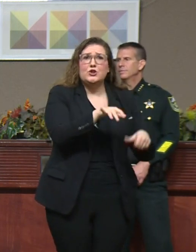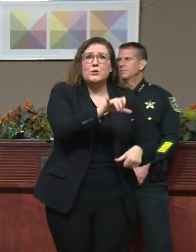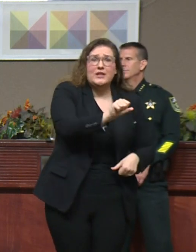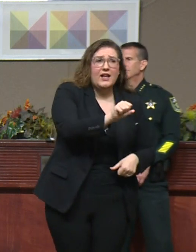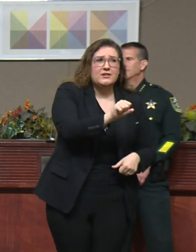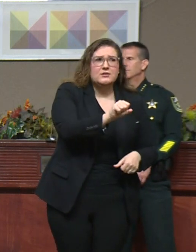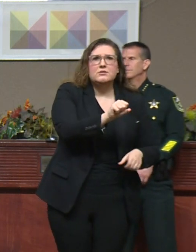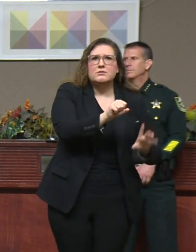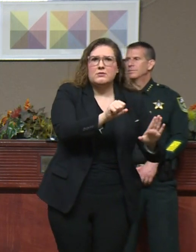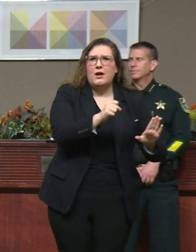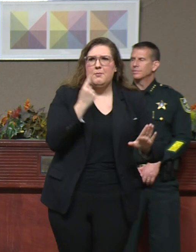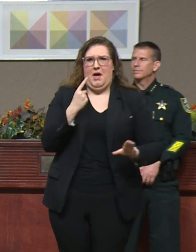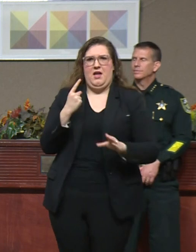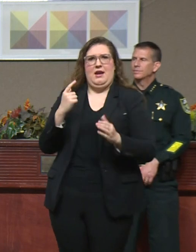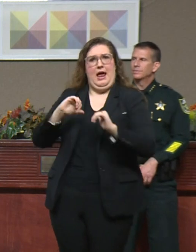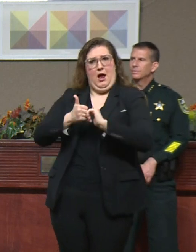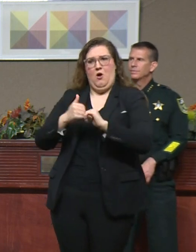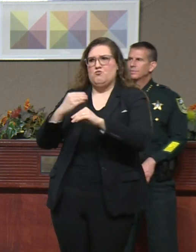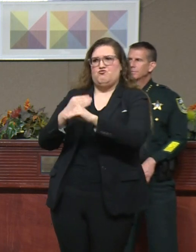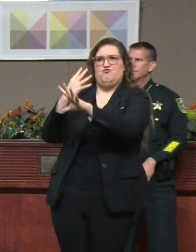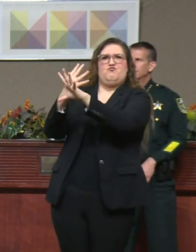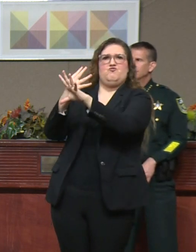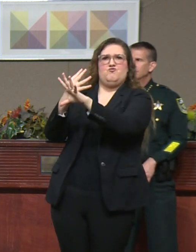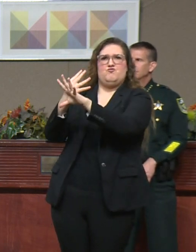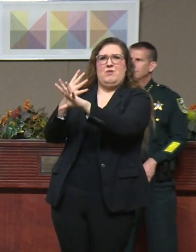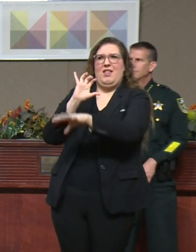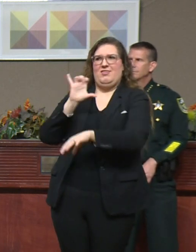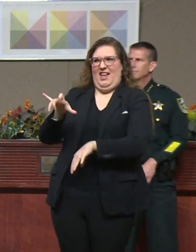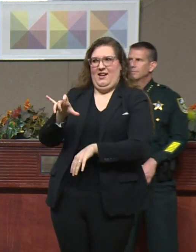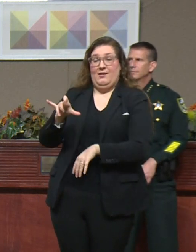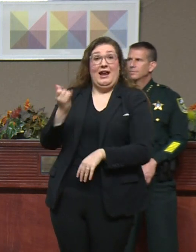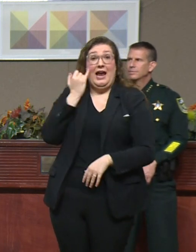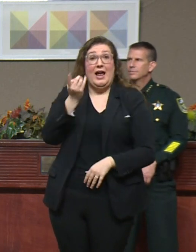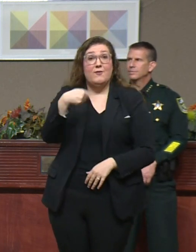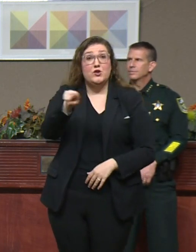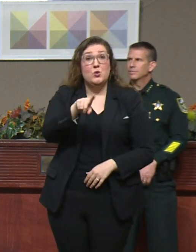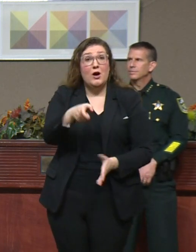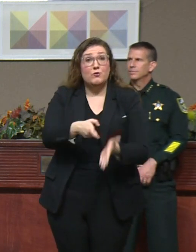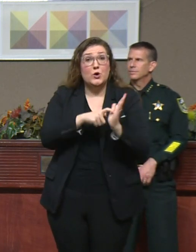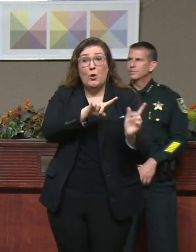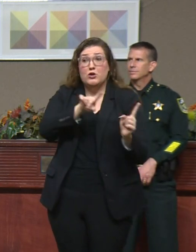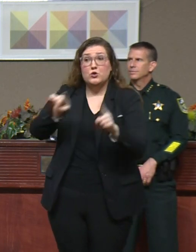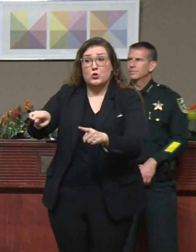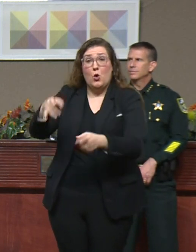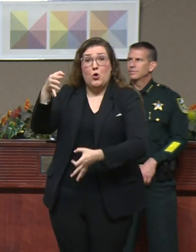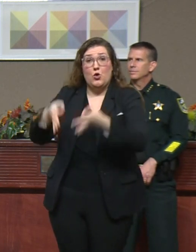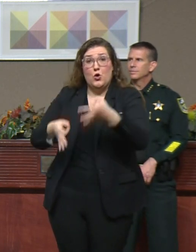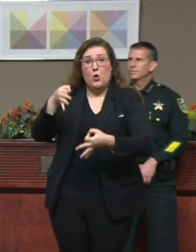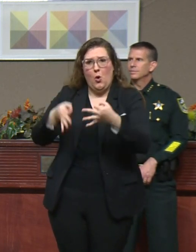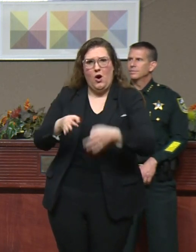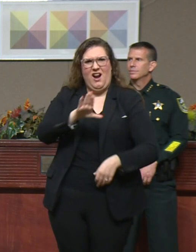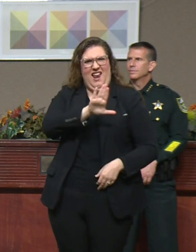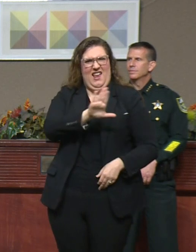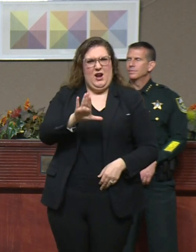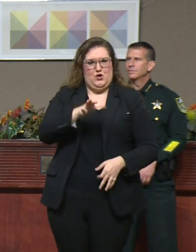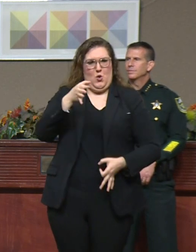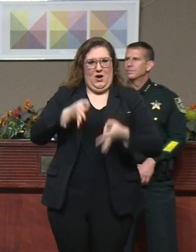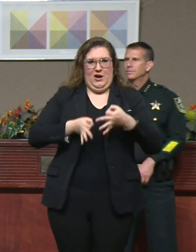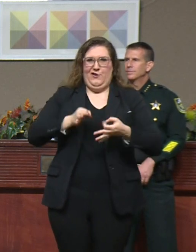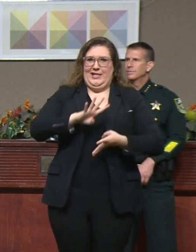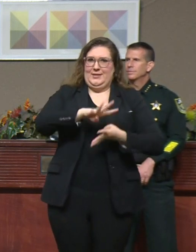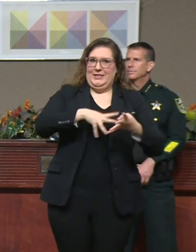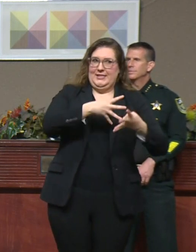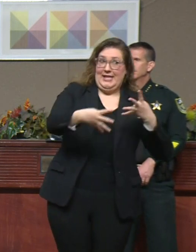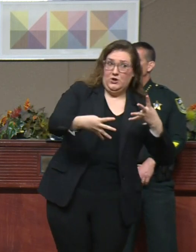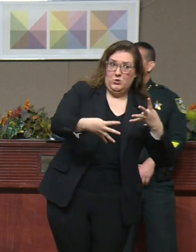and through telephone conference. If you are a court user and you have a hearing that has been scheduled and canceled, you